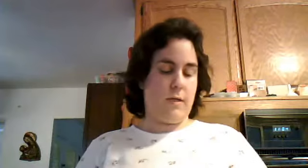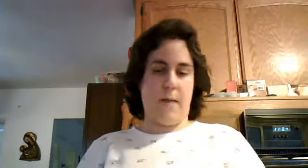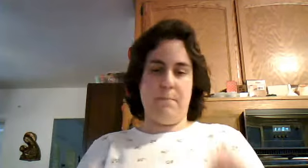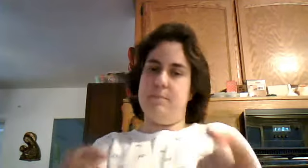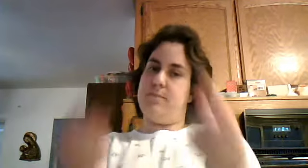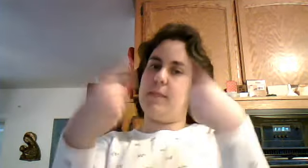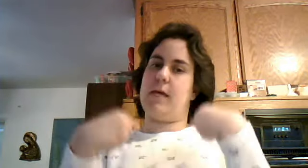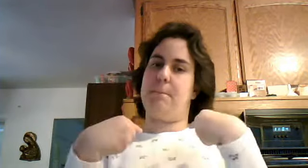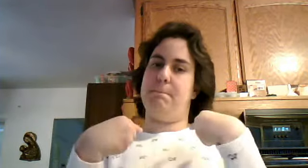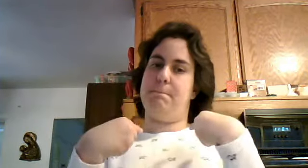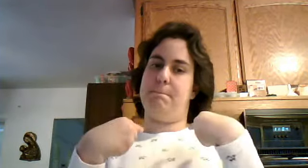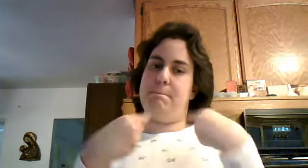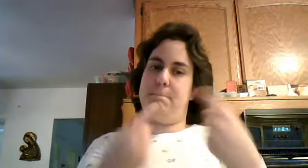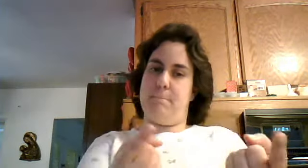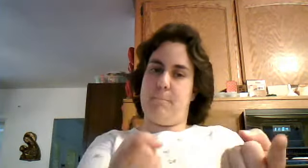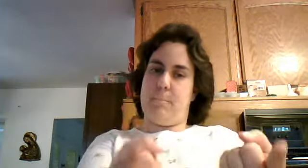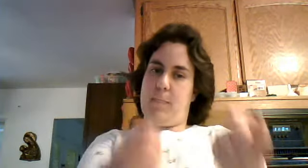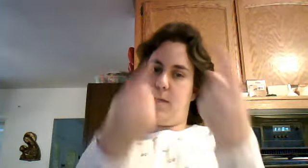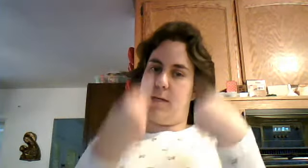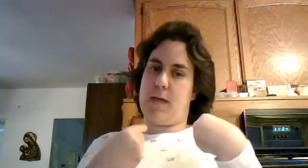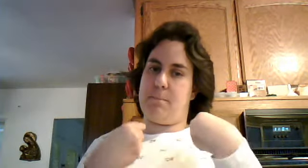Come. Come. Come.